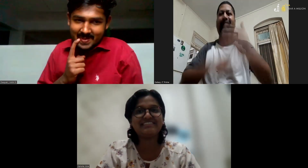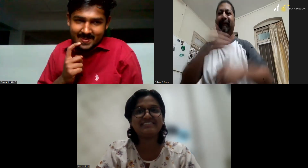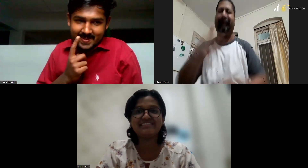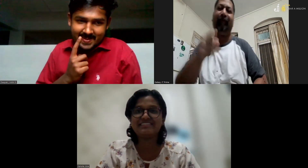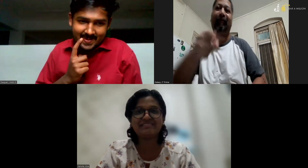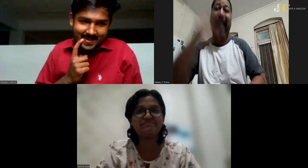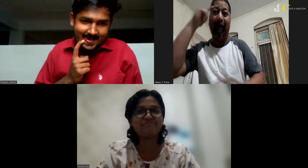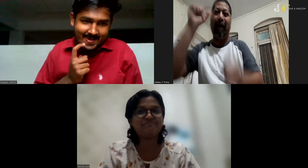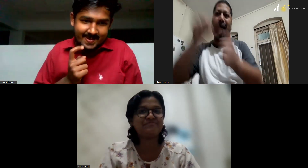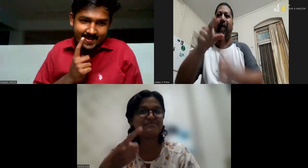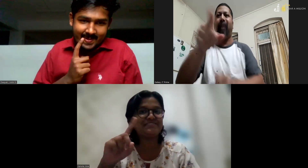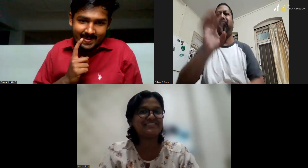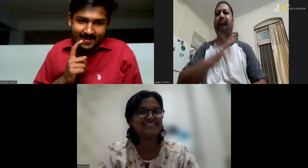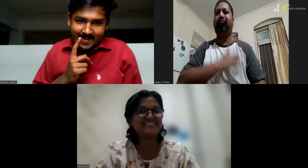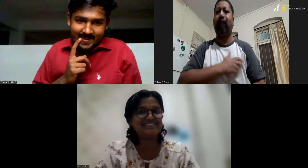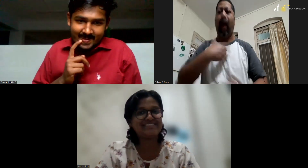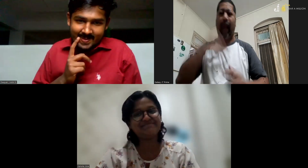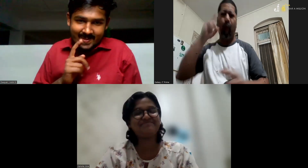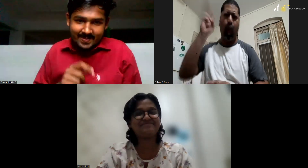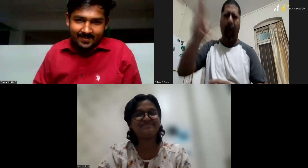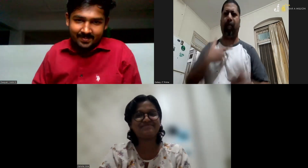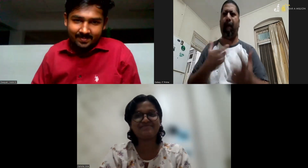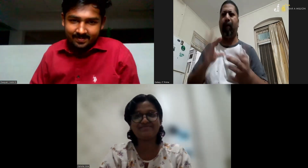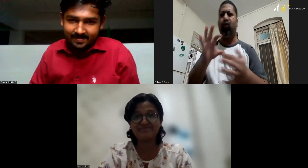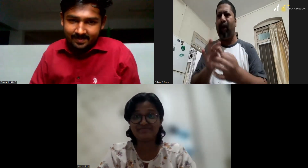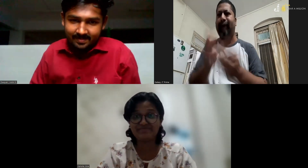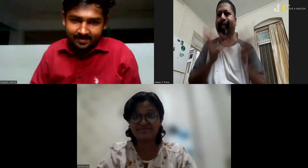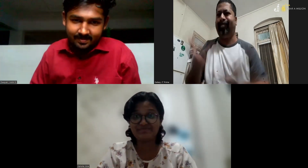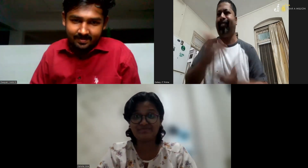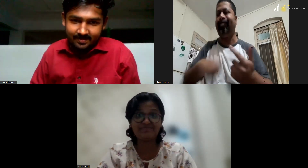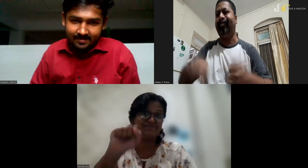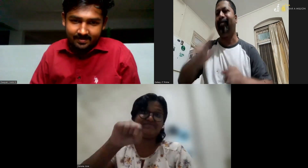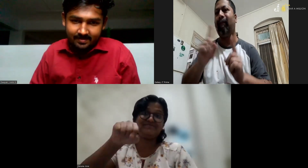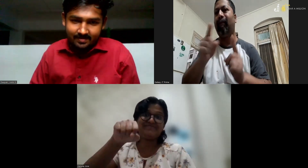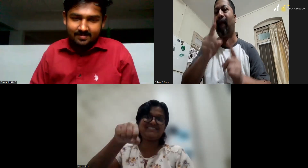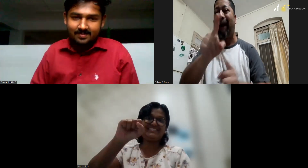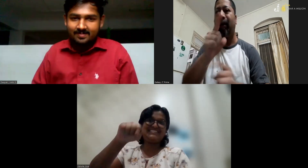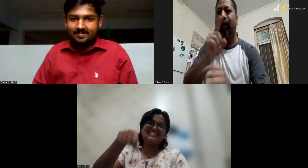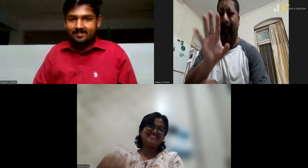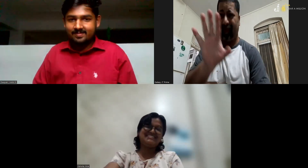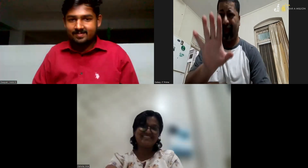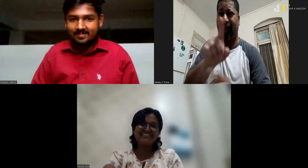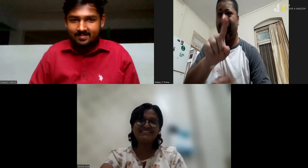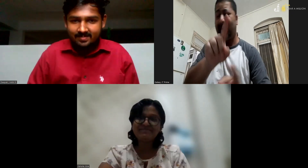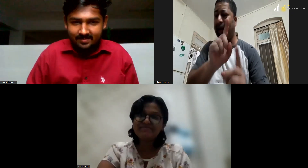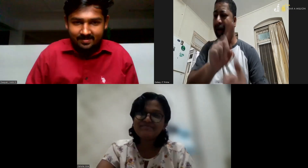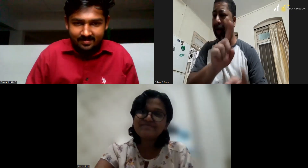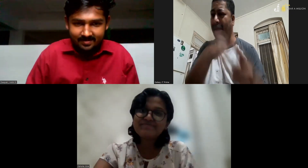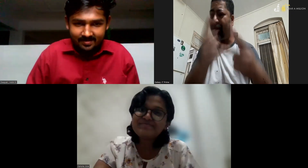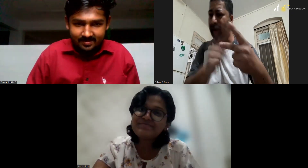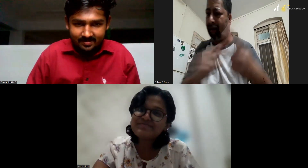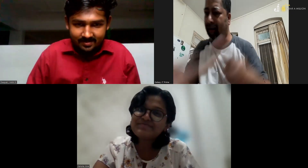really so tired. So this was my experience, and I really liked how you did, with your